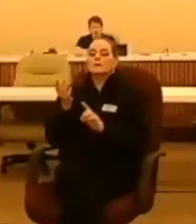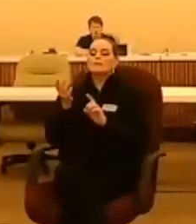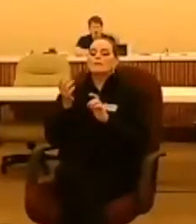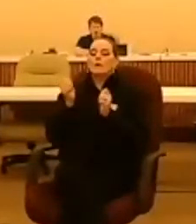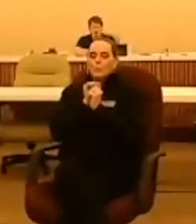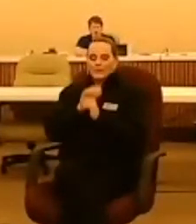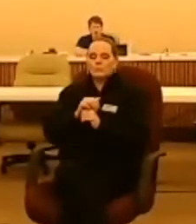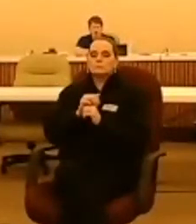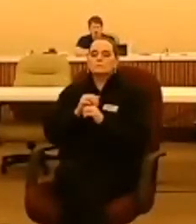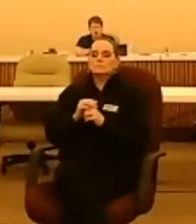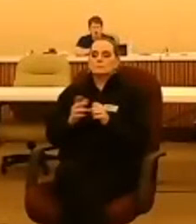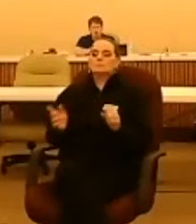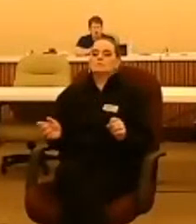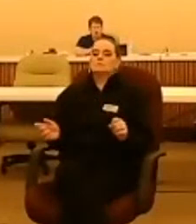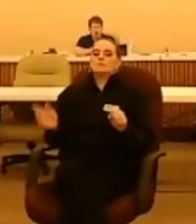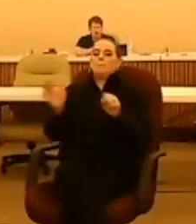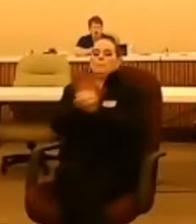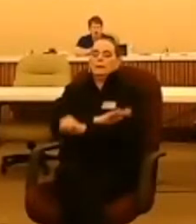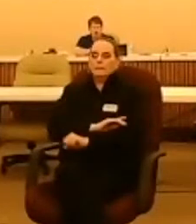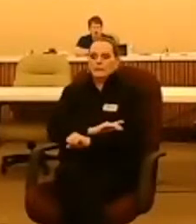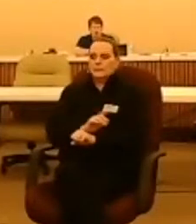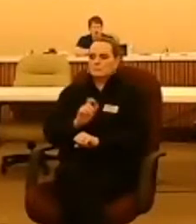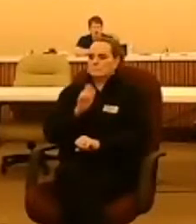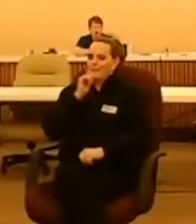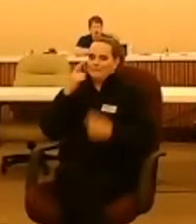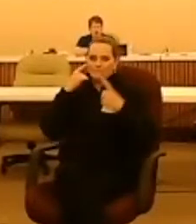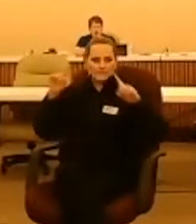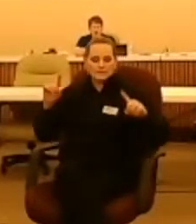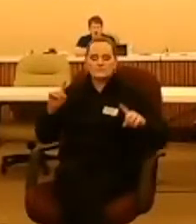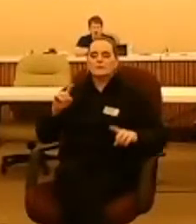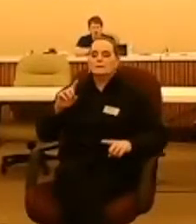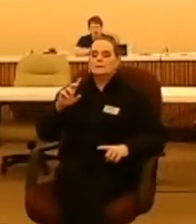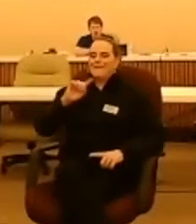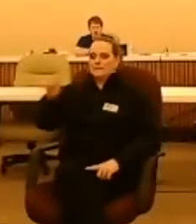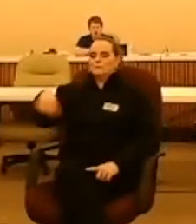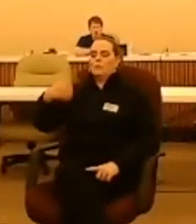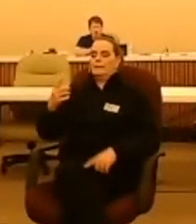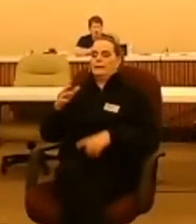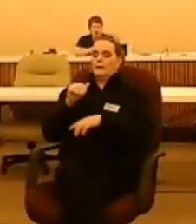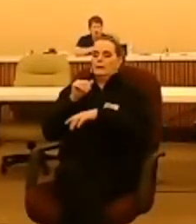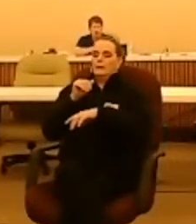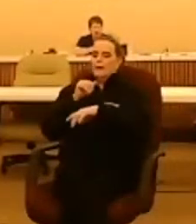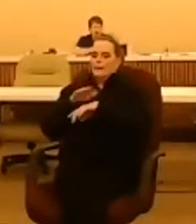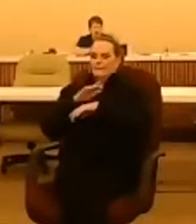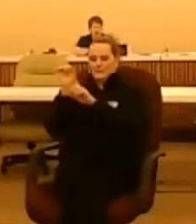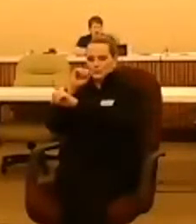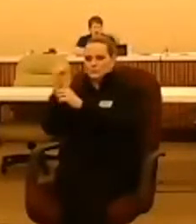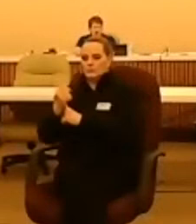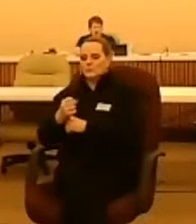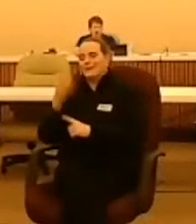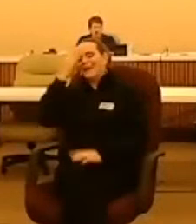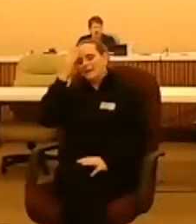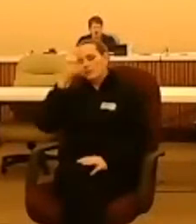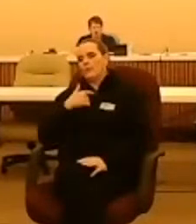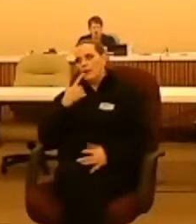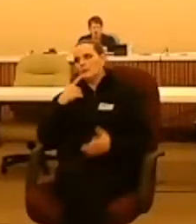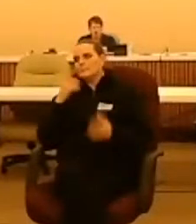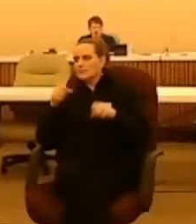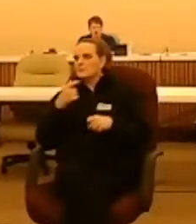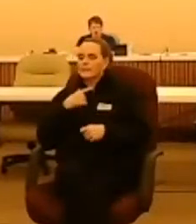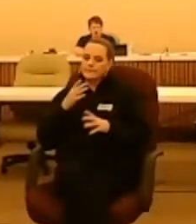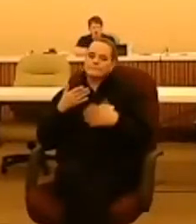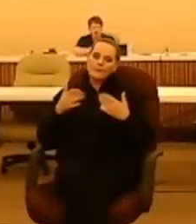completely ineffective as far as most people are concerned, if it's just an advisory. And I know that potentially opens us up